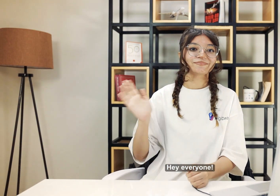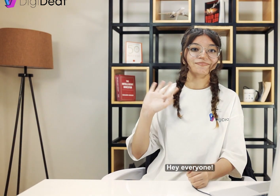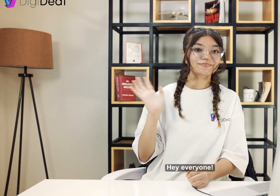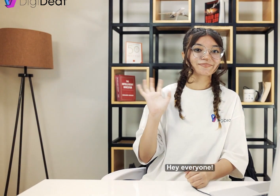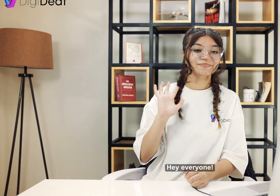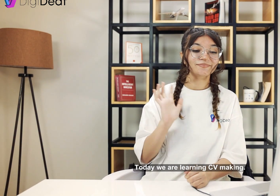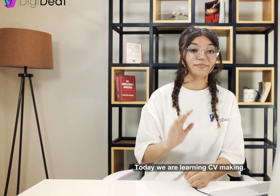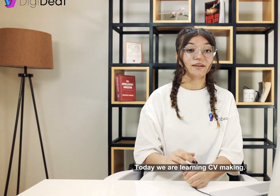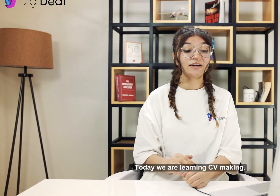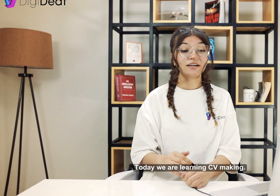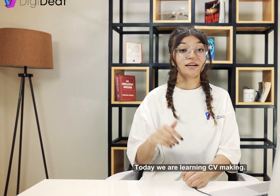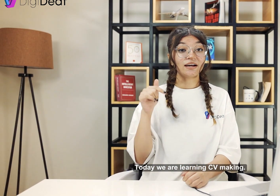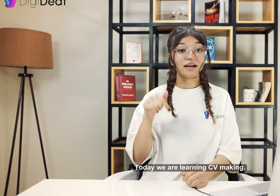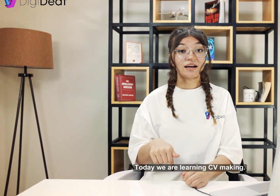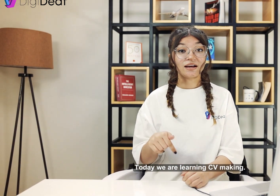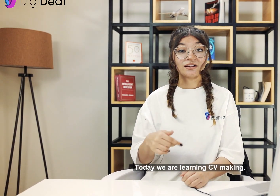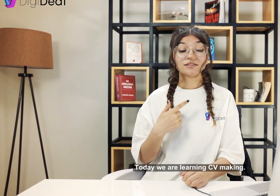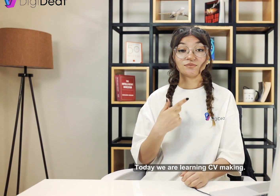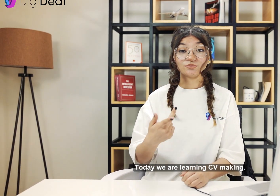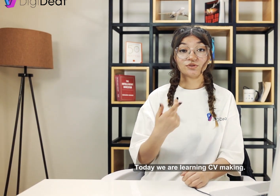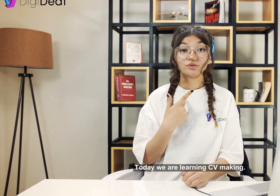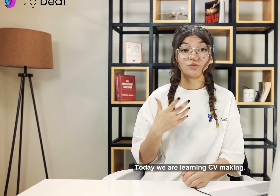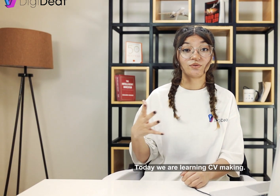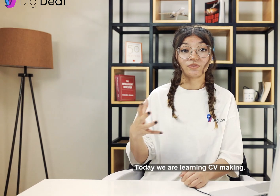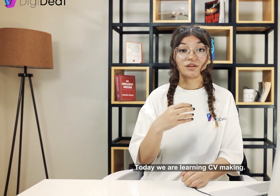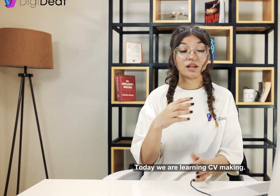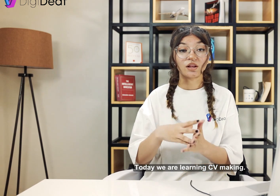everyone. Today we are learning CV making.